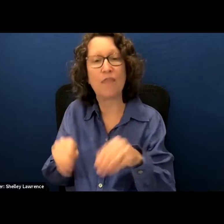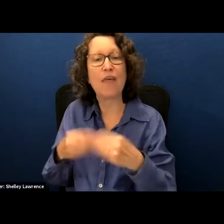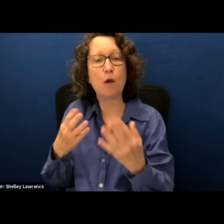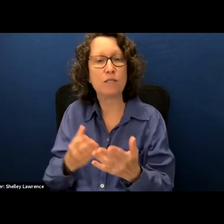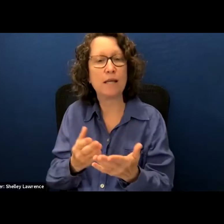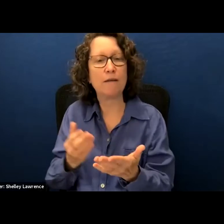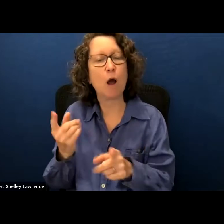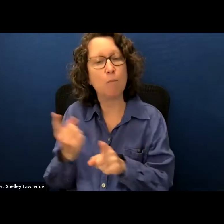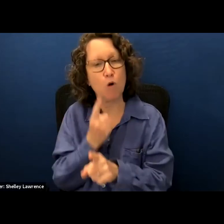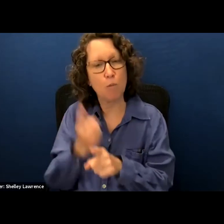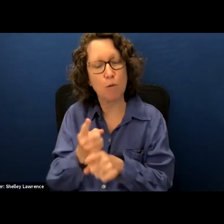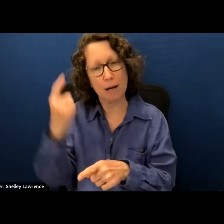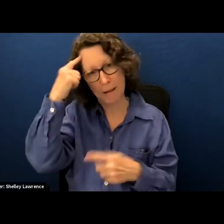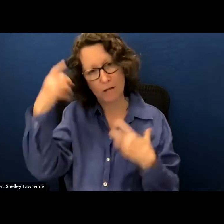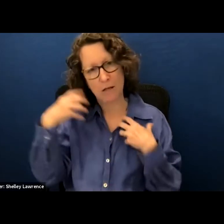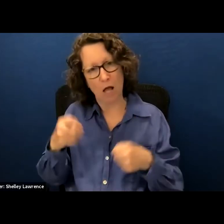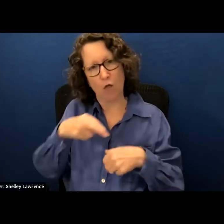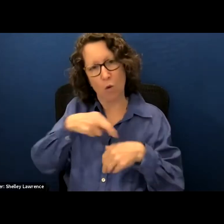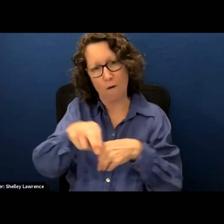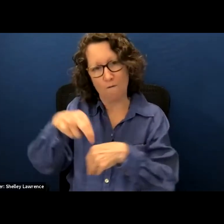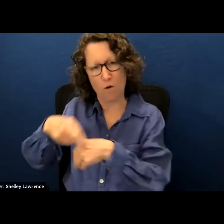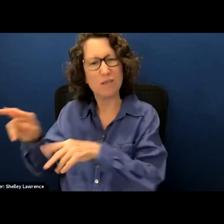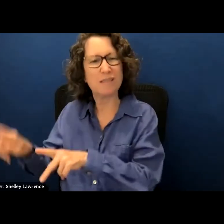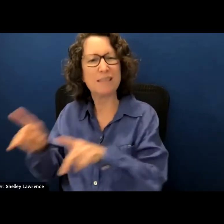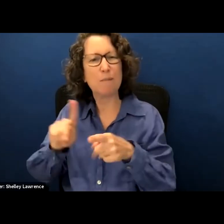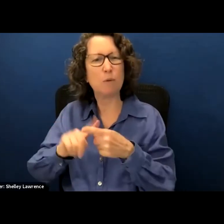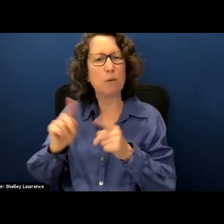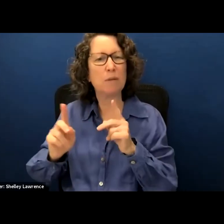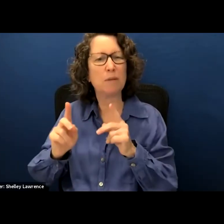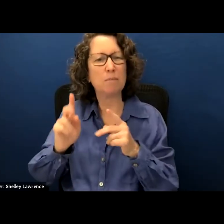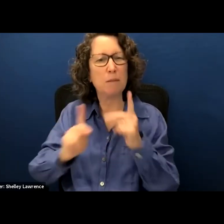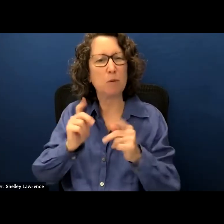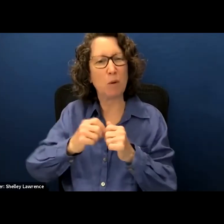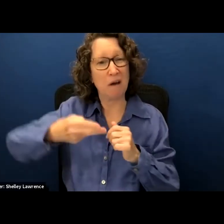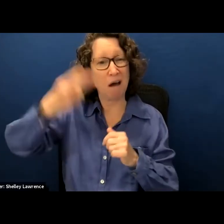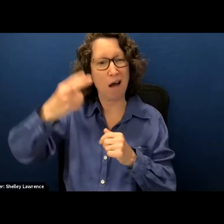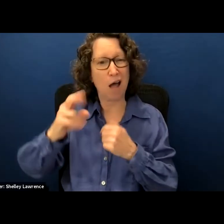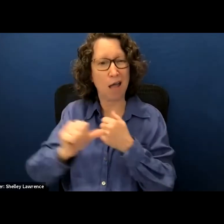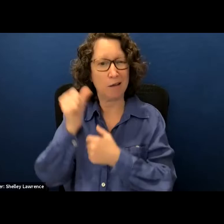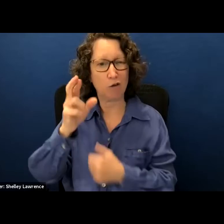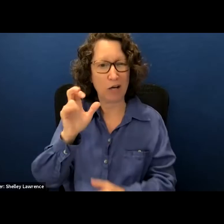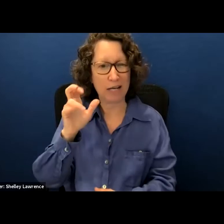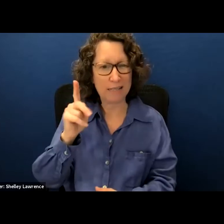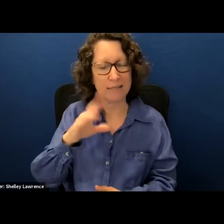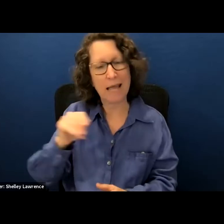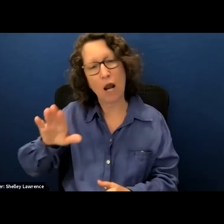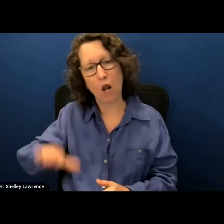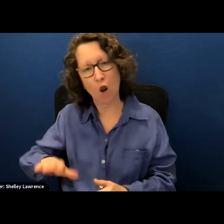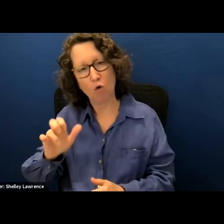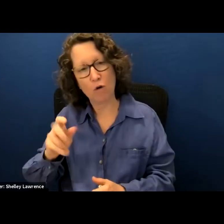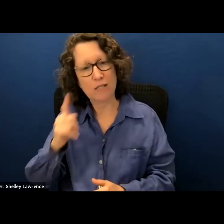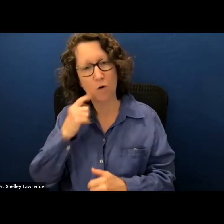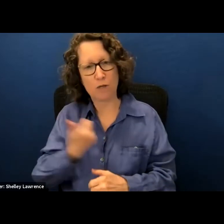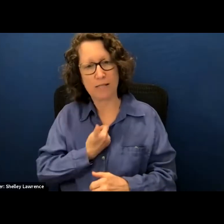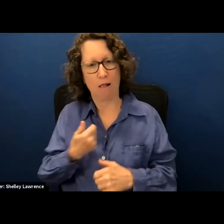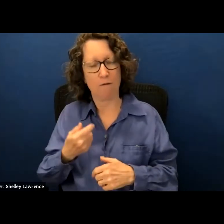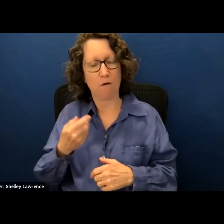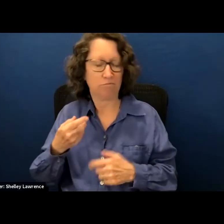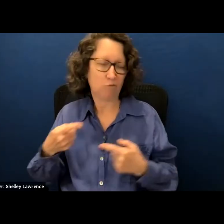appropriate mental health referrals, similar to those with high risk and low risk for self-harm.